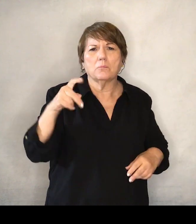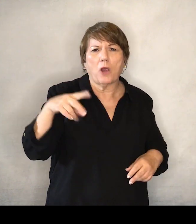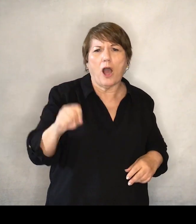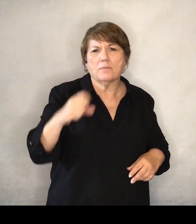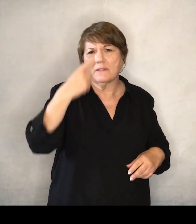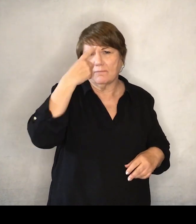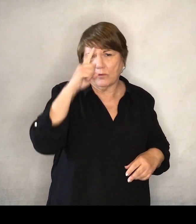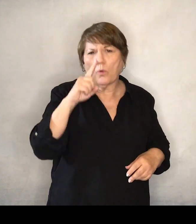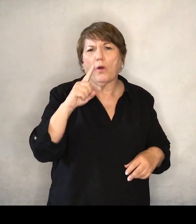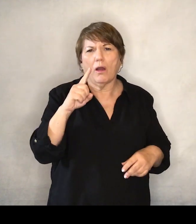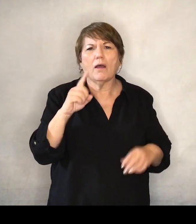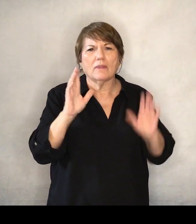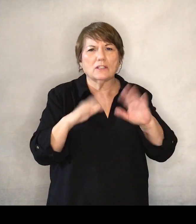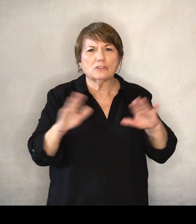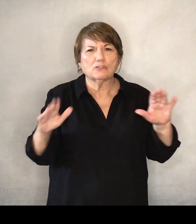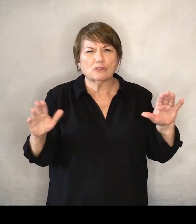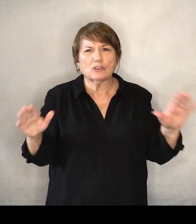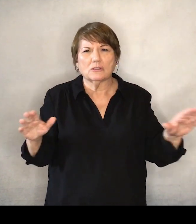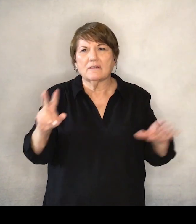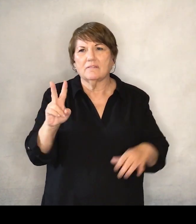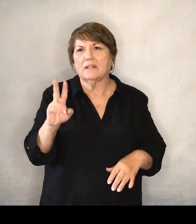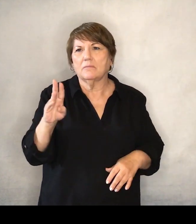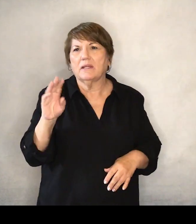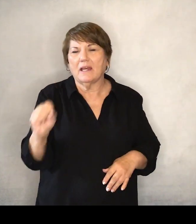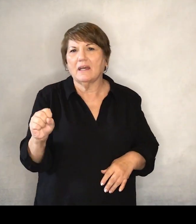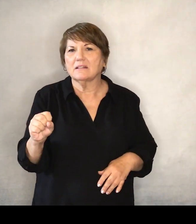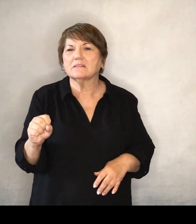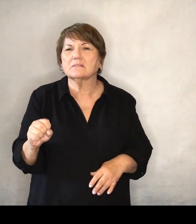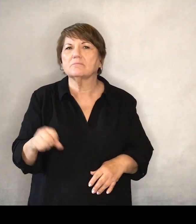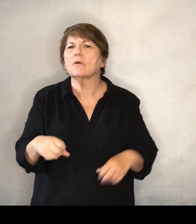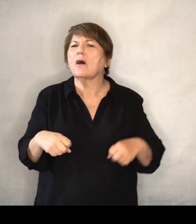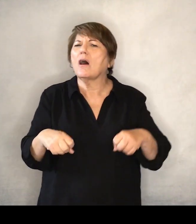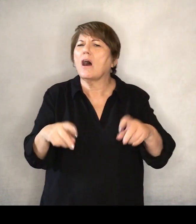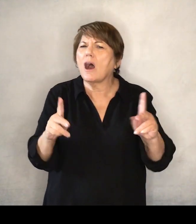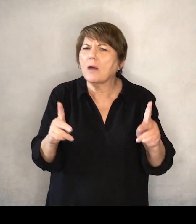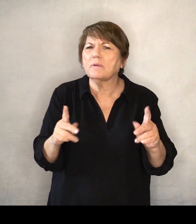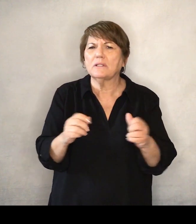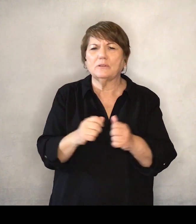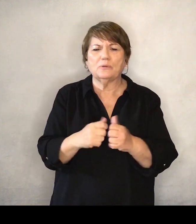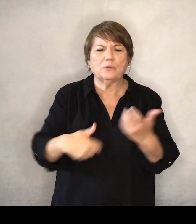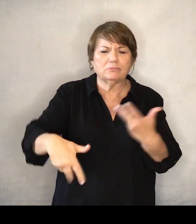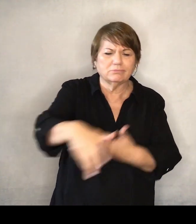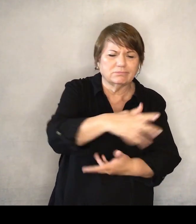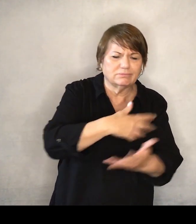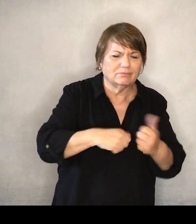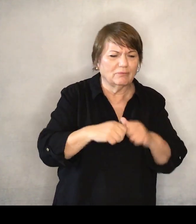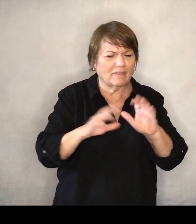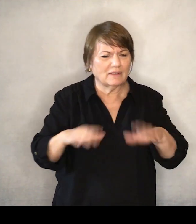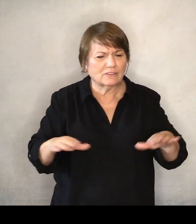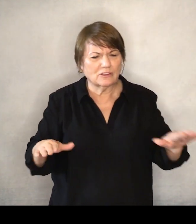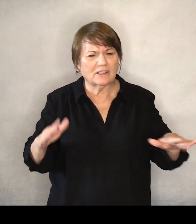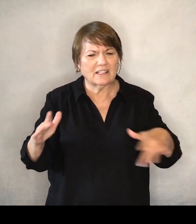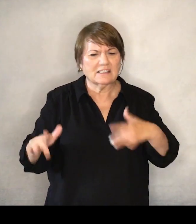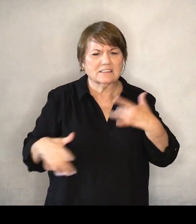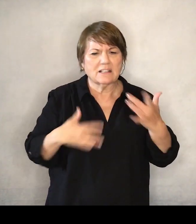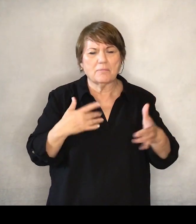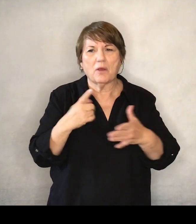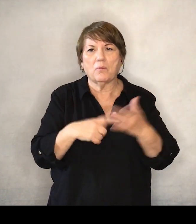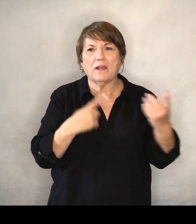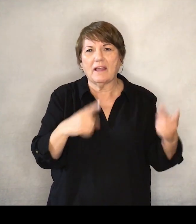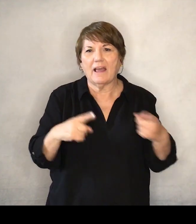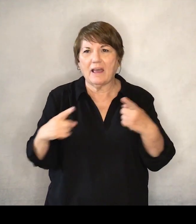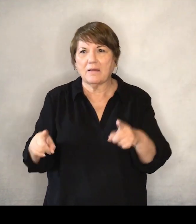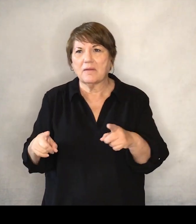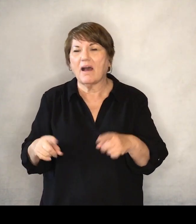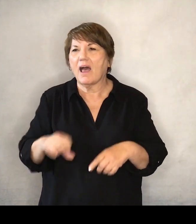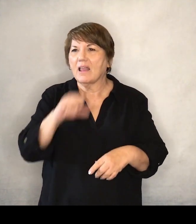And there's opportunities to help during the week. It's so fun to be with the kids and the excitement of what's happening. And I love